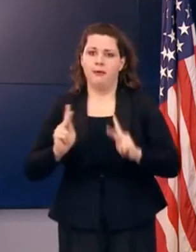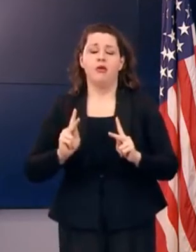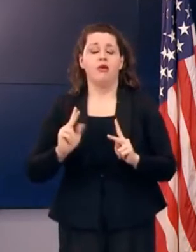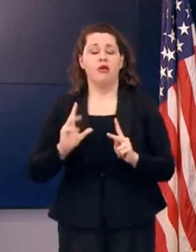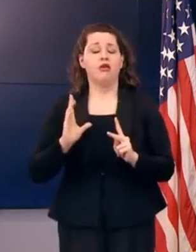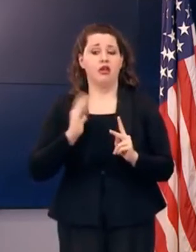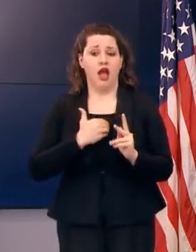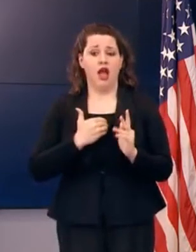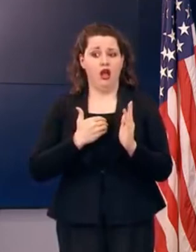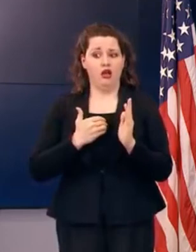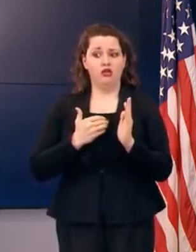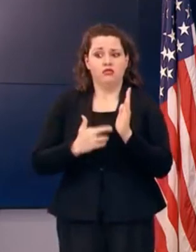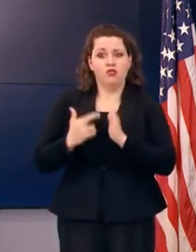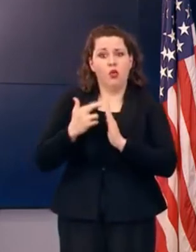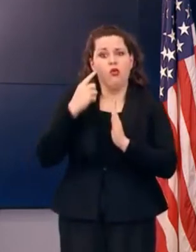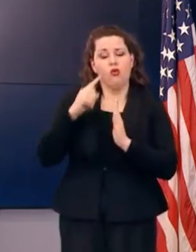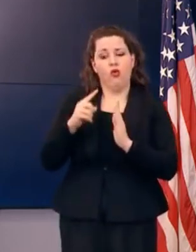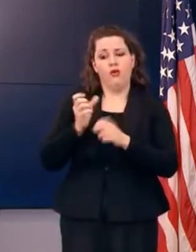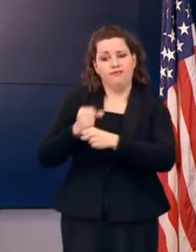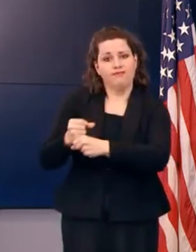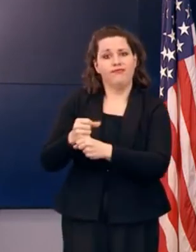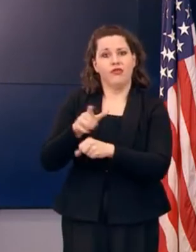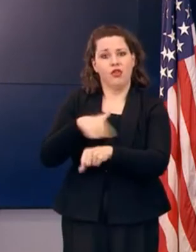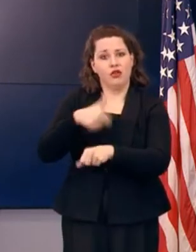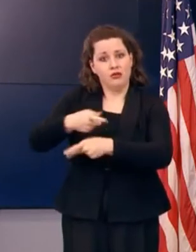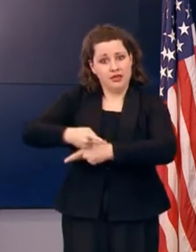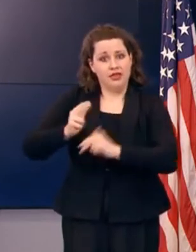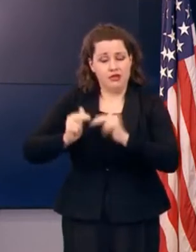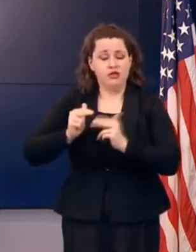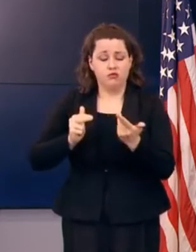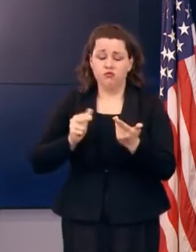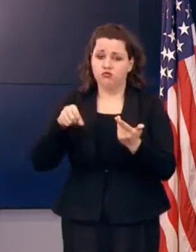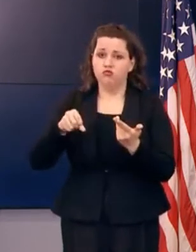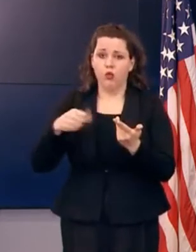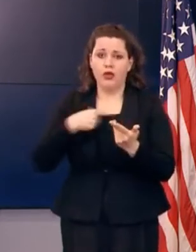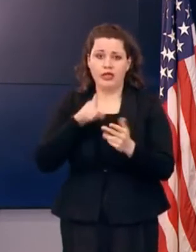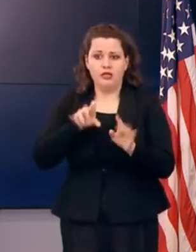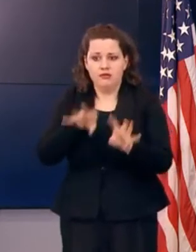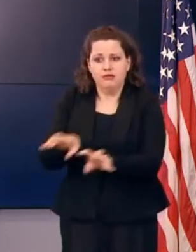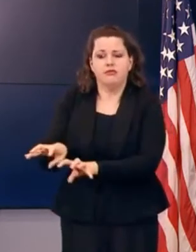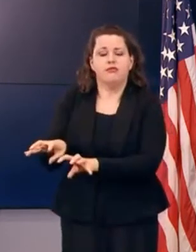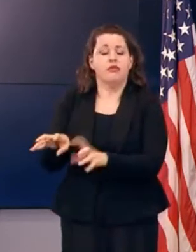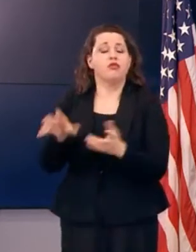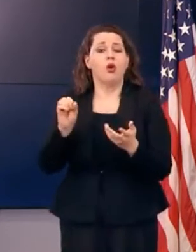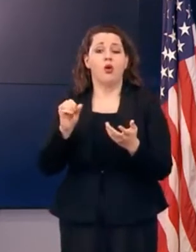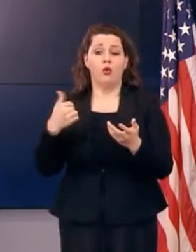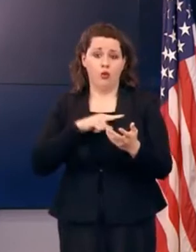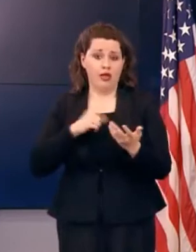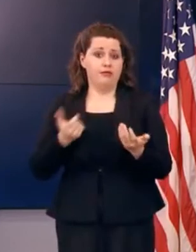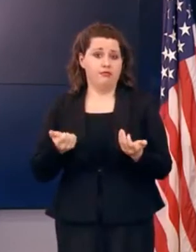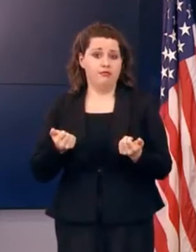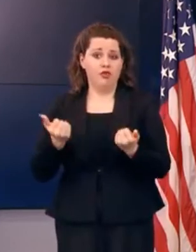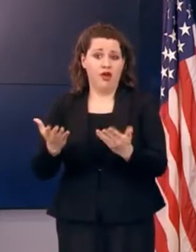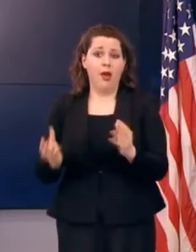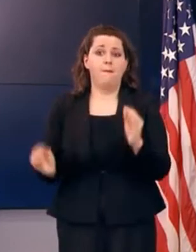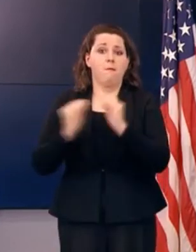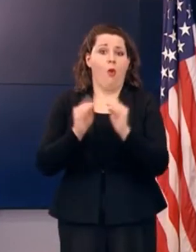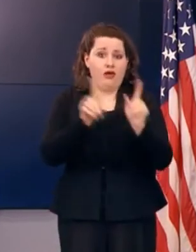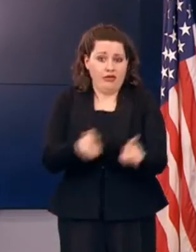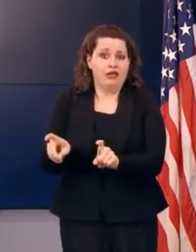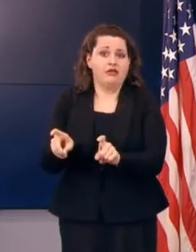in manufacturing and our long-term care facilities. So by being able to provide increased testing